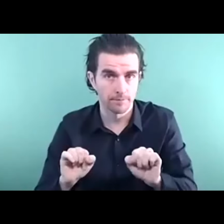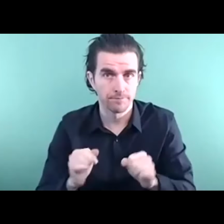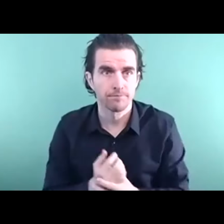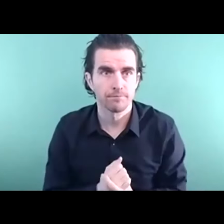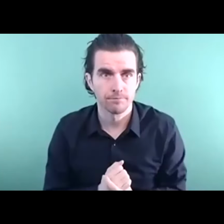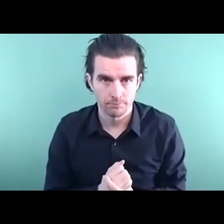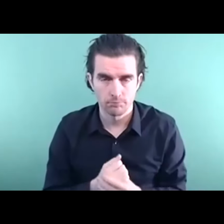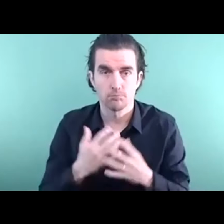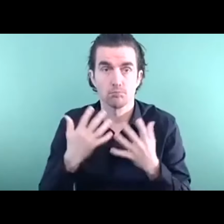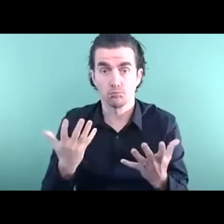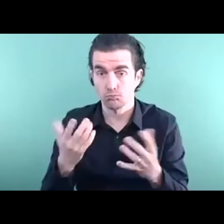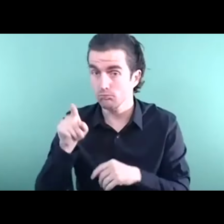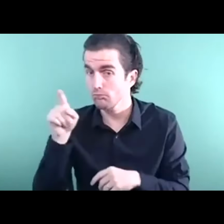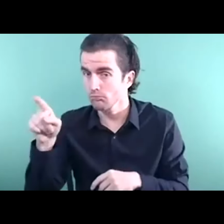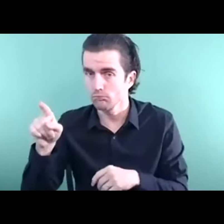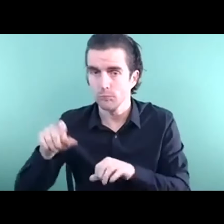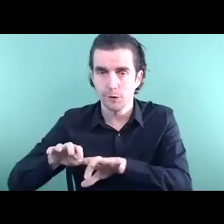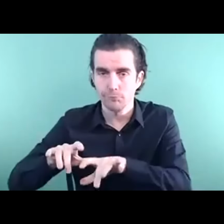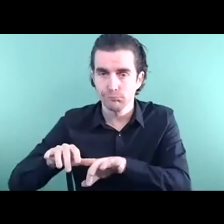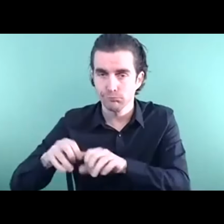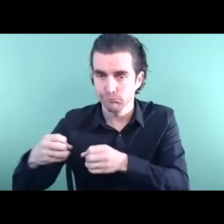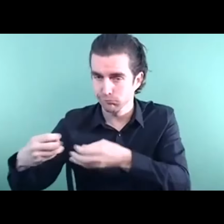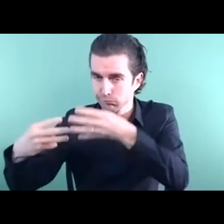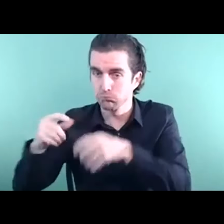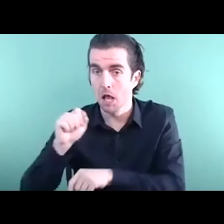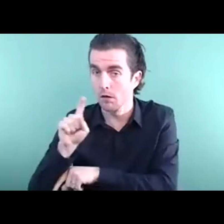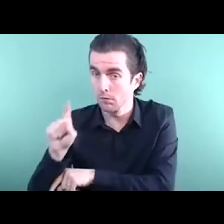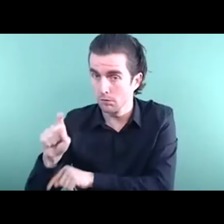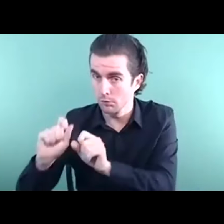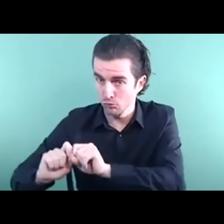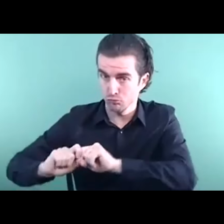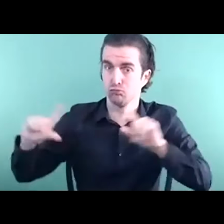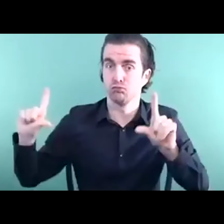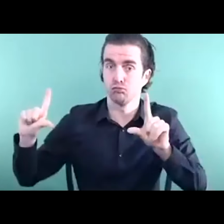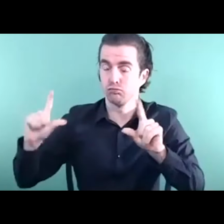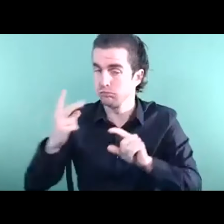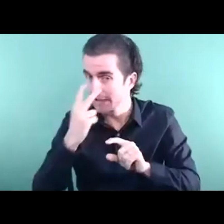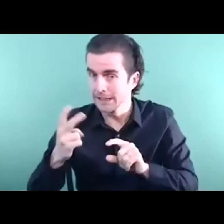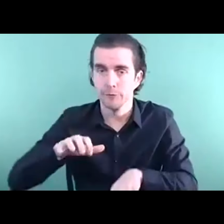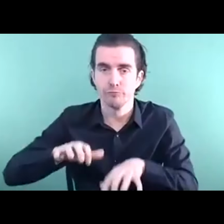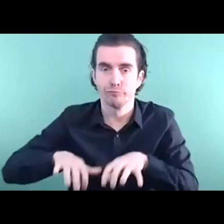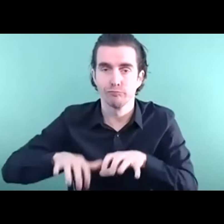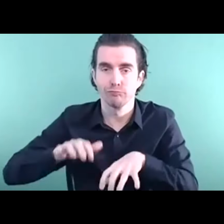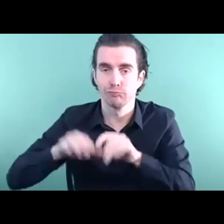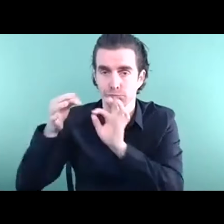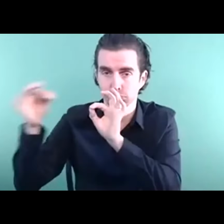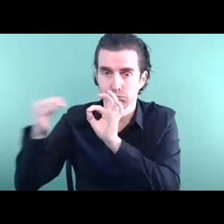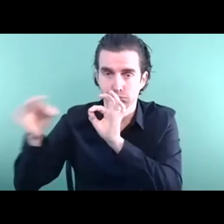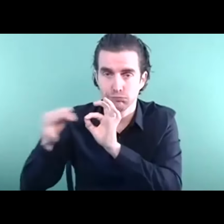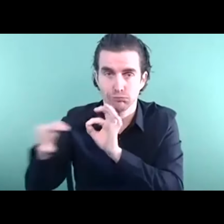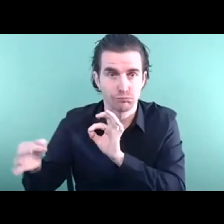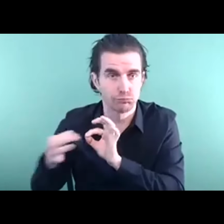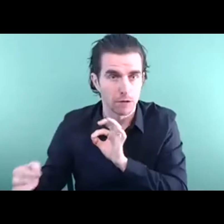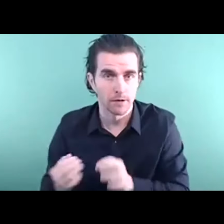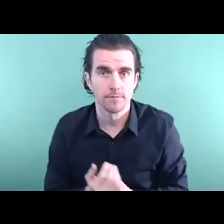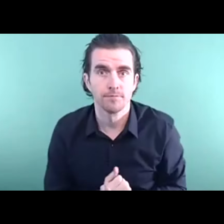speaker, I will just impose a very short break, maybe 30 seconds or a minute, just to catch up on the captioning